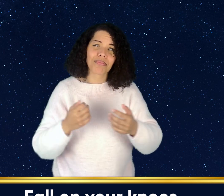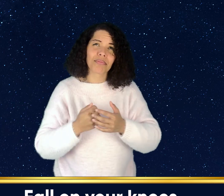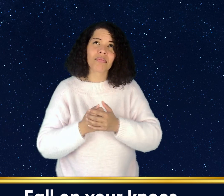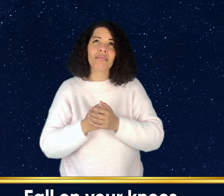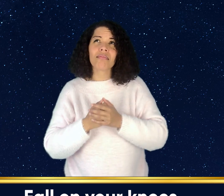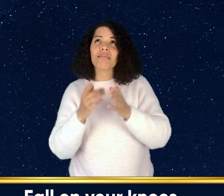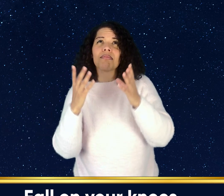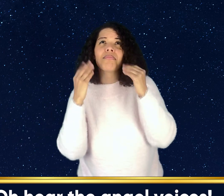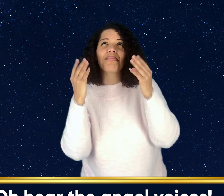knees, oh,